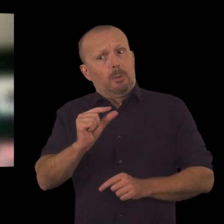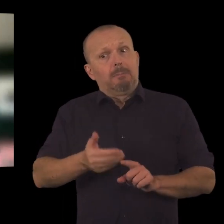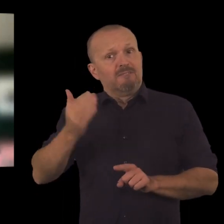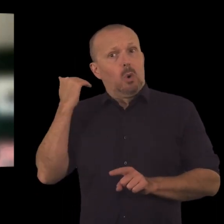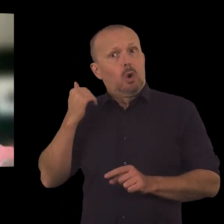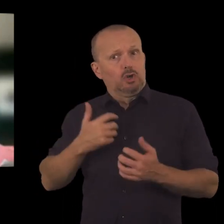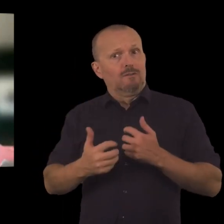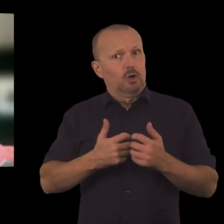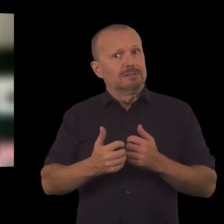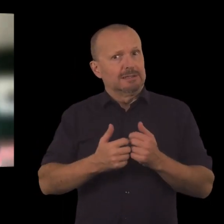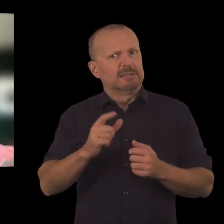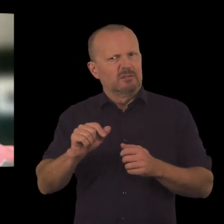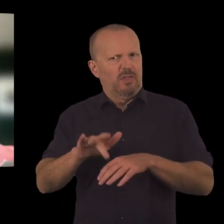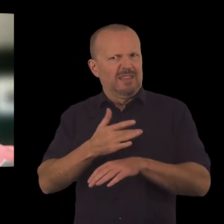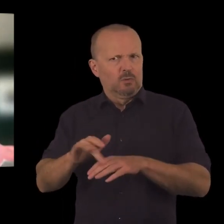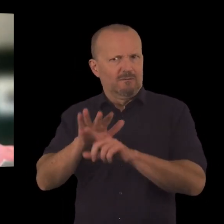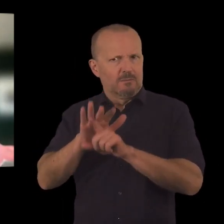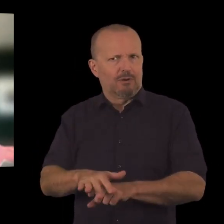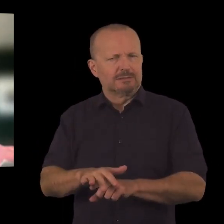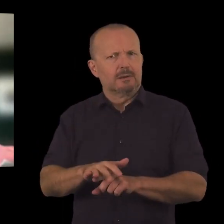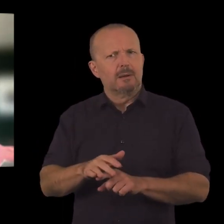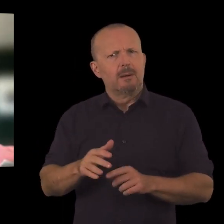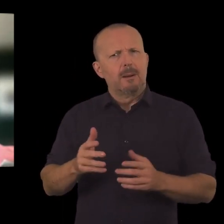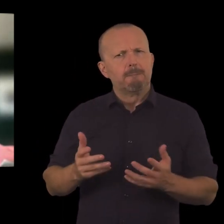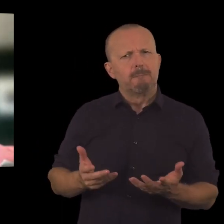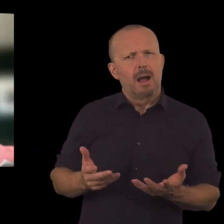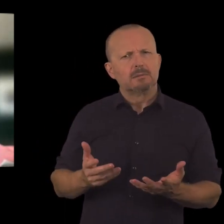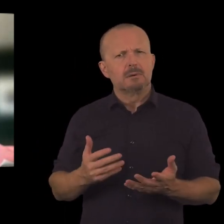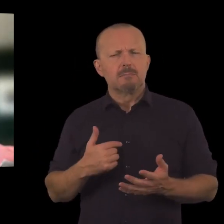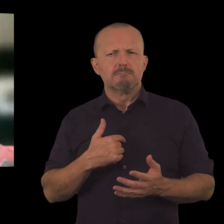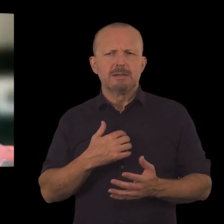out how they incorporate that into their learning as well.